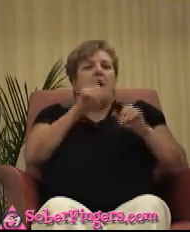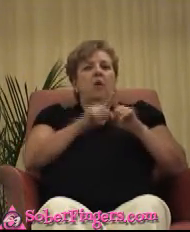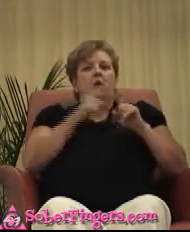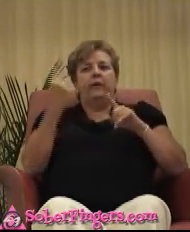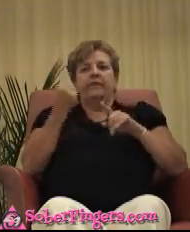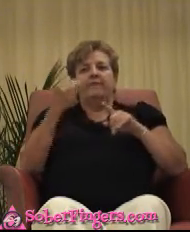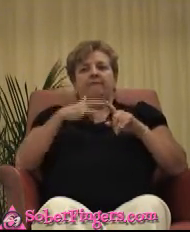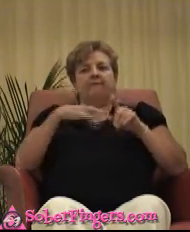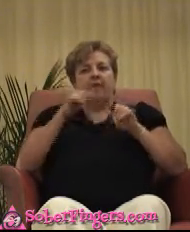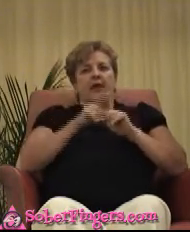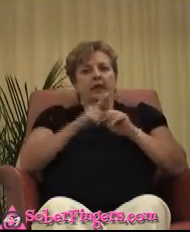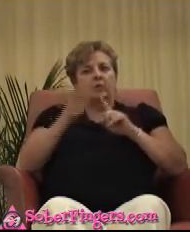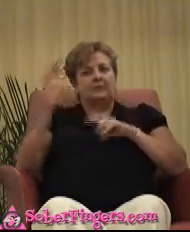report.